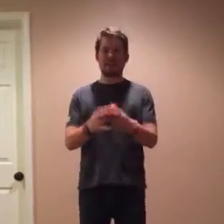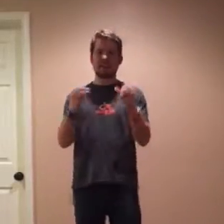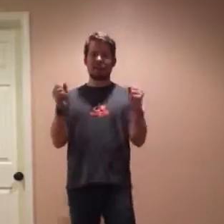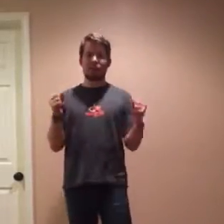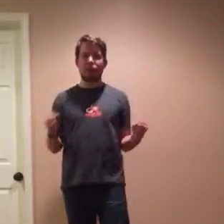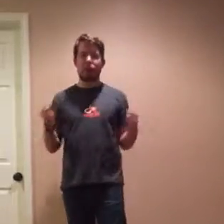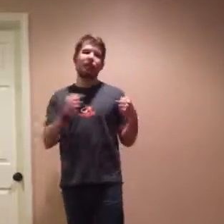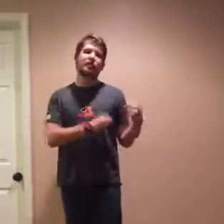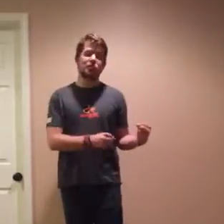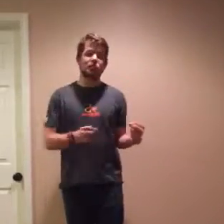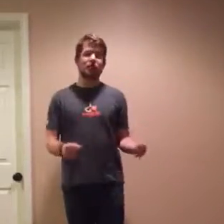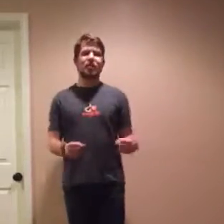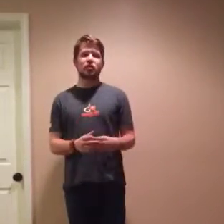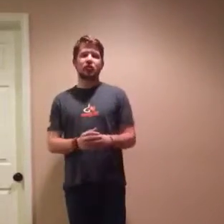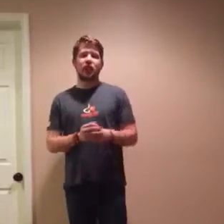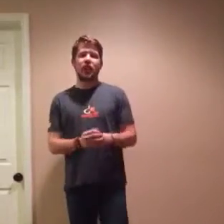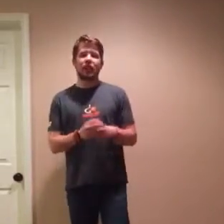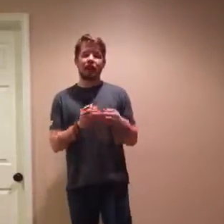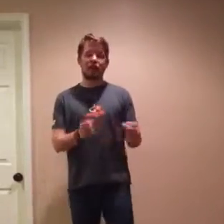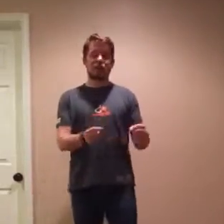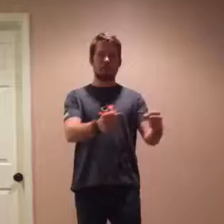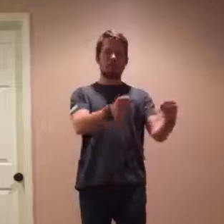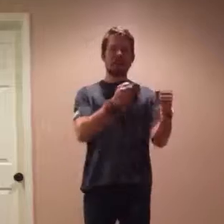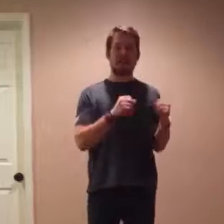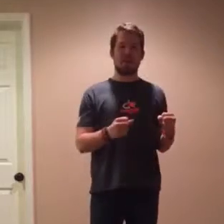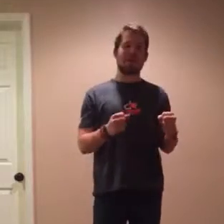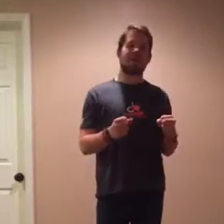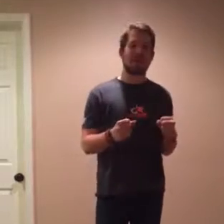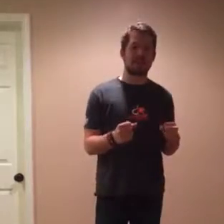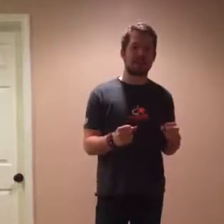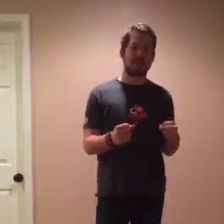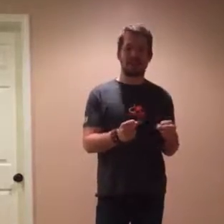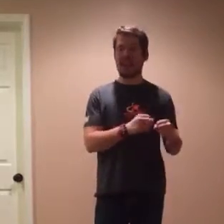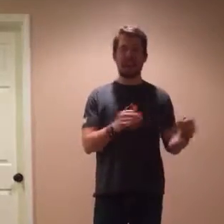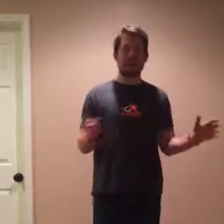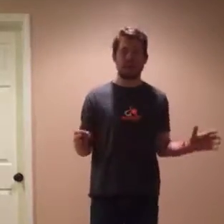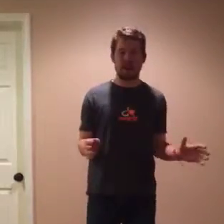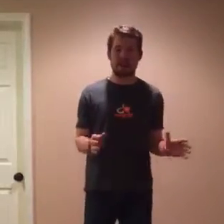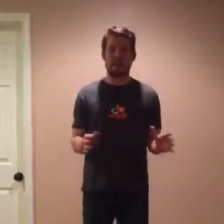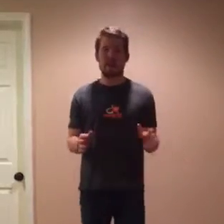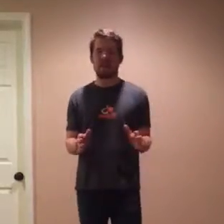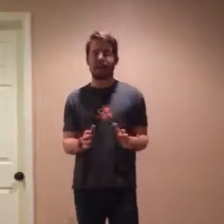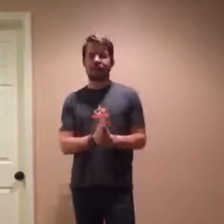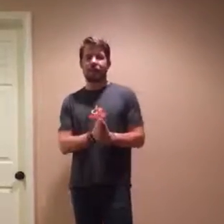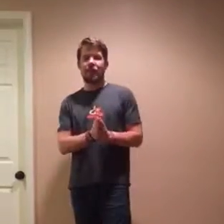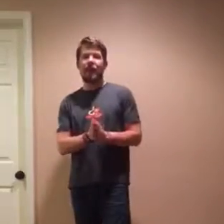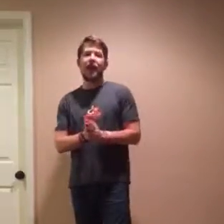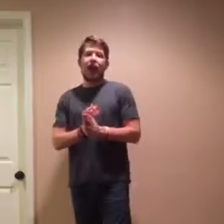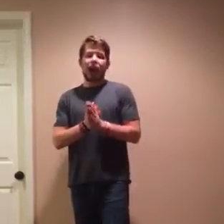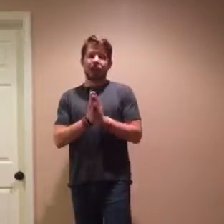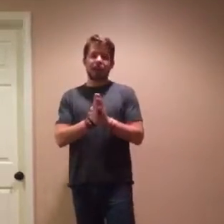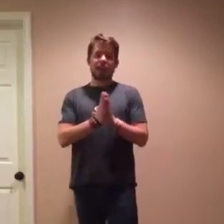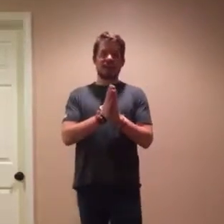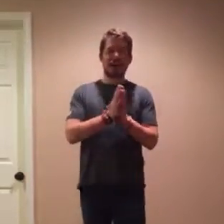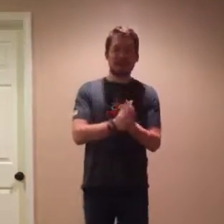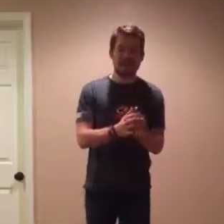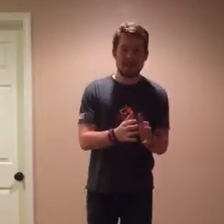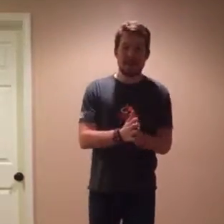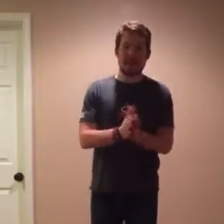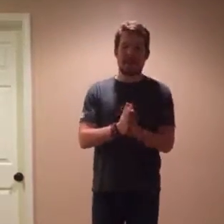need to be involved in student ministry. They need to be their Wednesday night servant in any possible way they see fit. I think they need to be